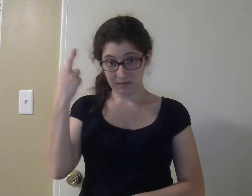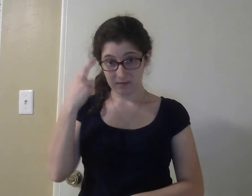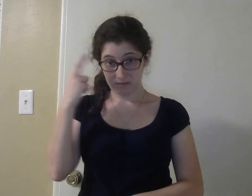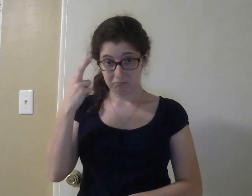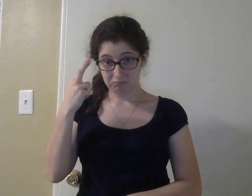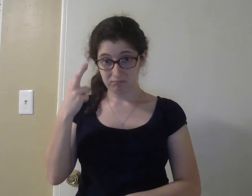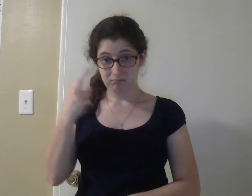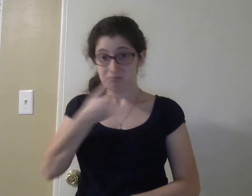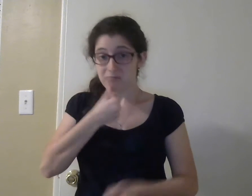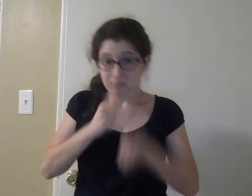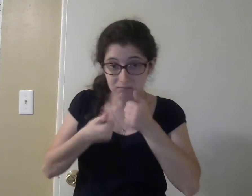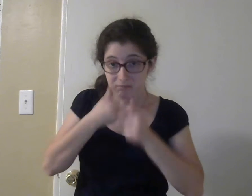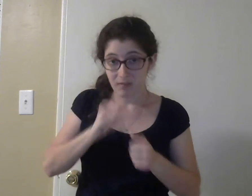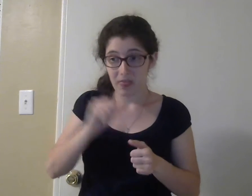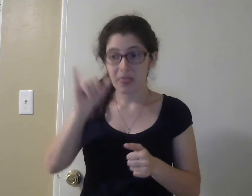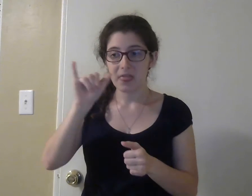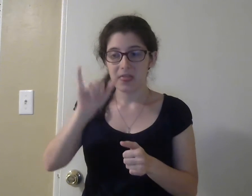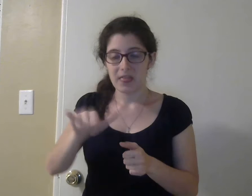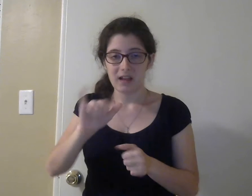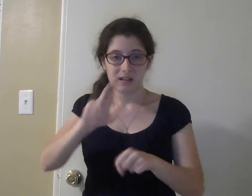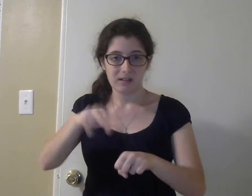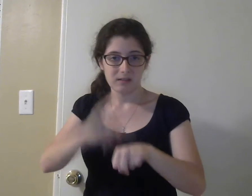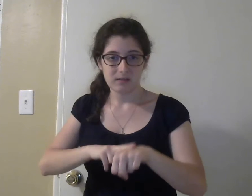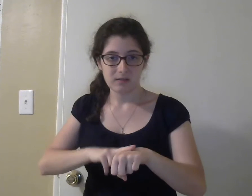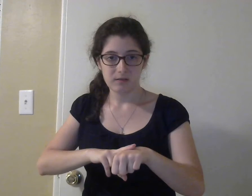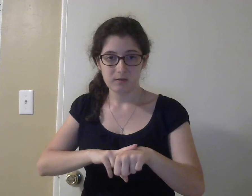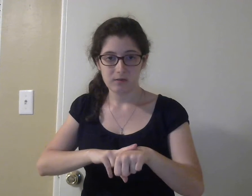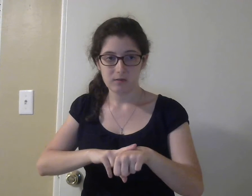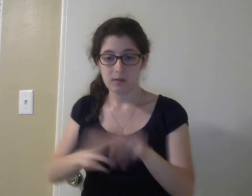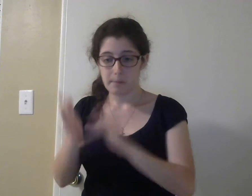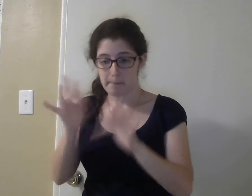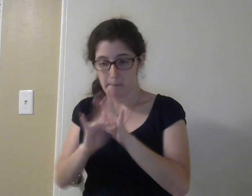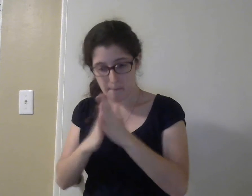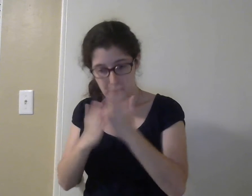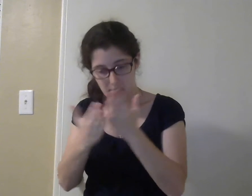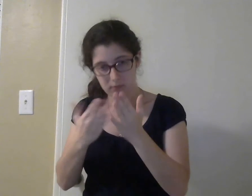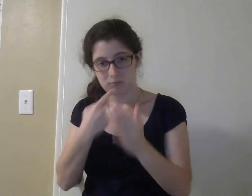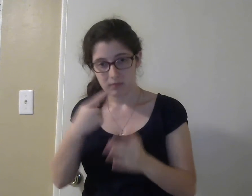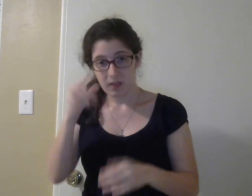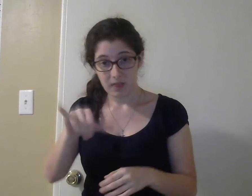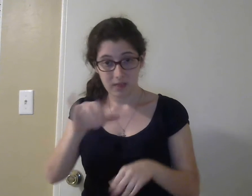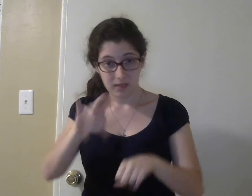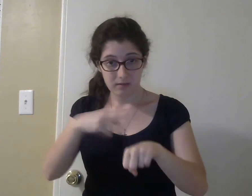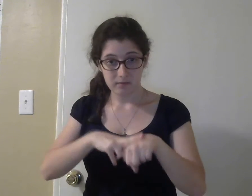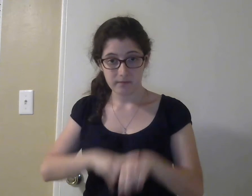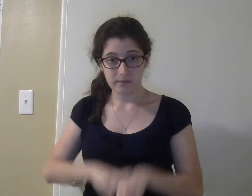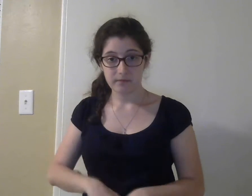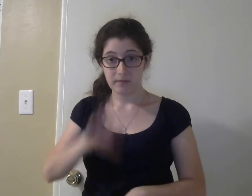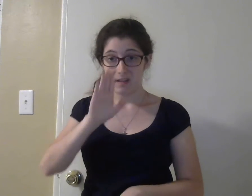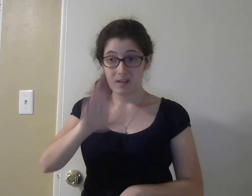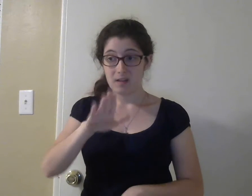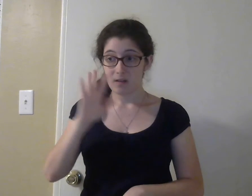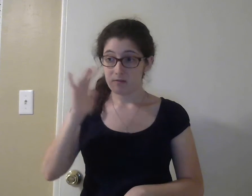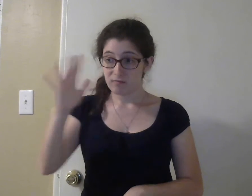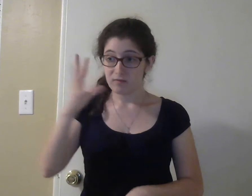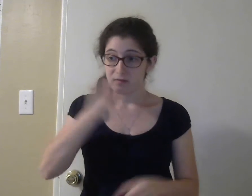biblically ordinary. Do not fear what you are about to suffer. Revelation 2:10. Behold, the devil is about to